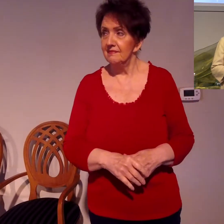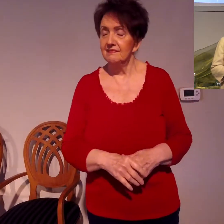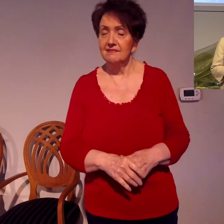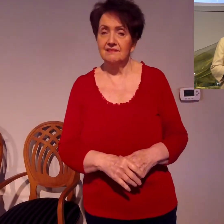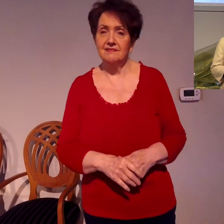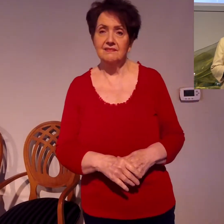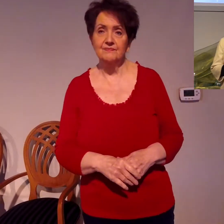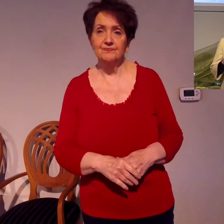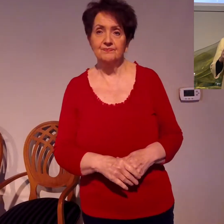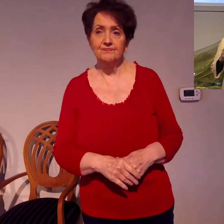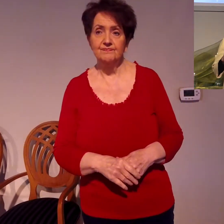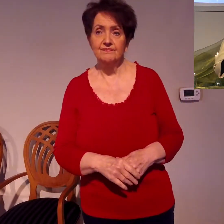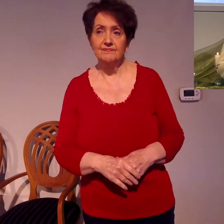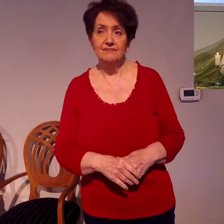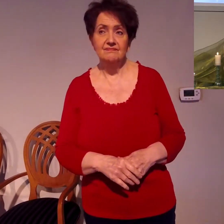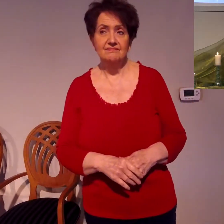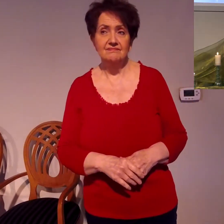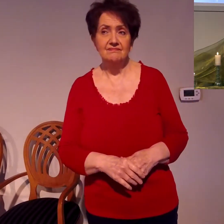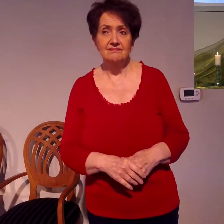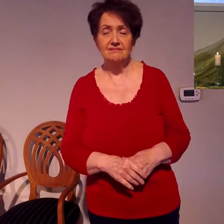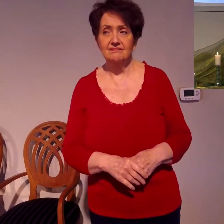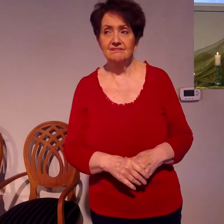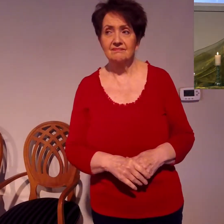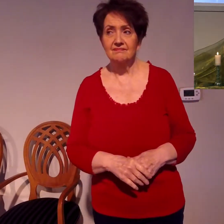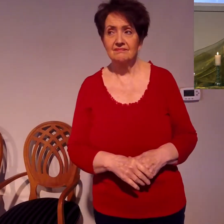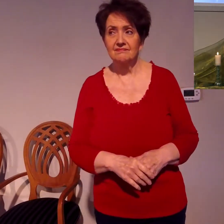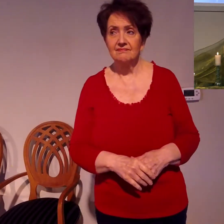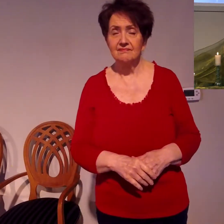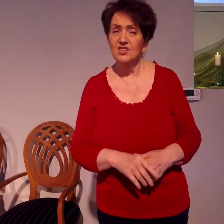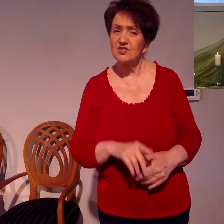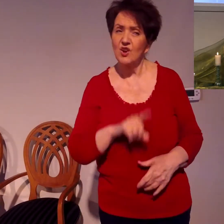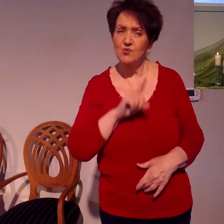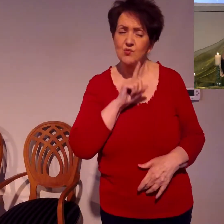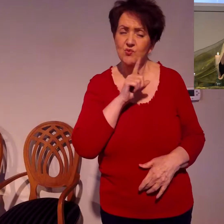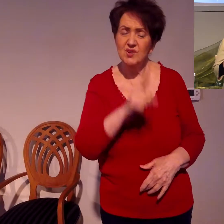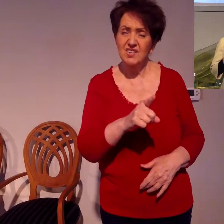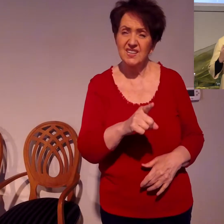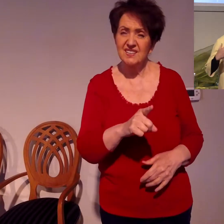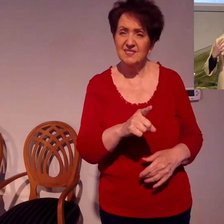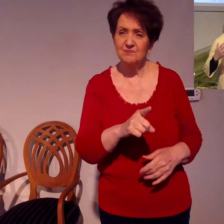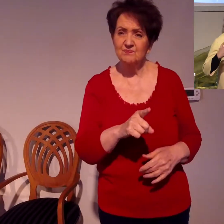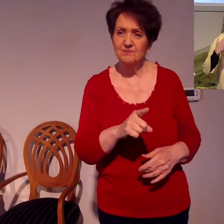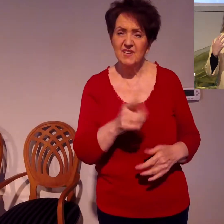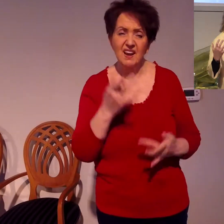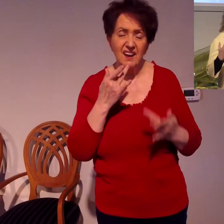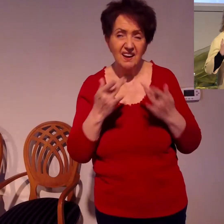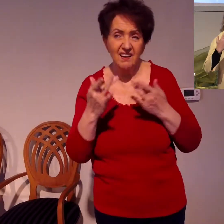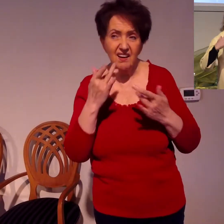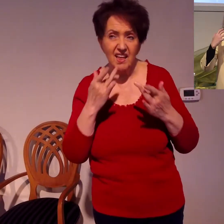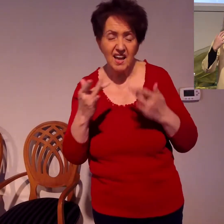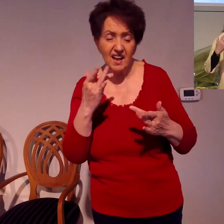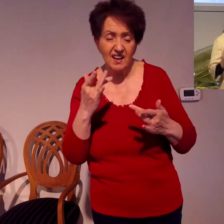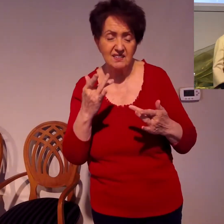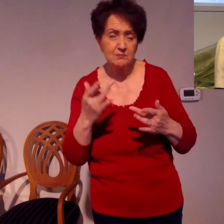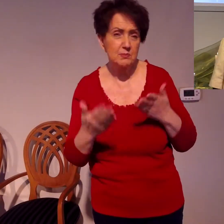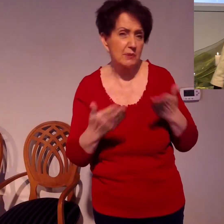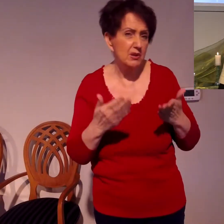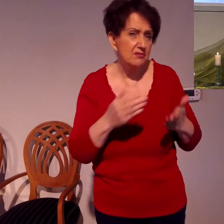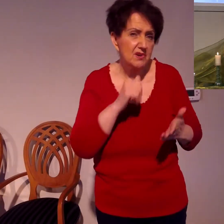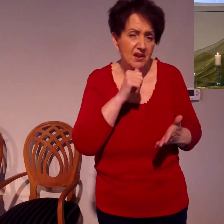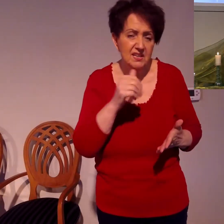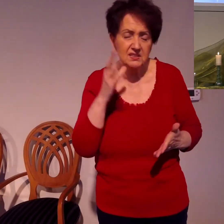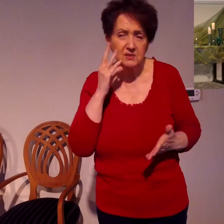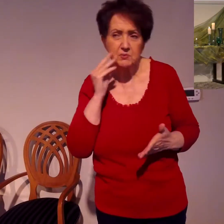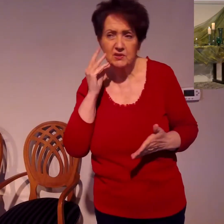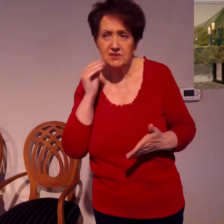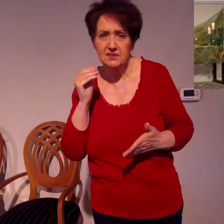And it's not really for a lack of abundance that you may not be experiencing. Yeah, well,